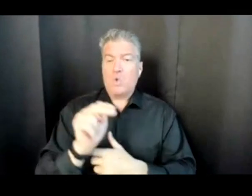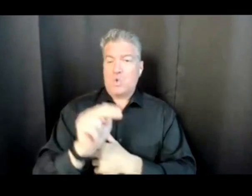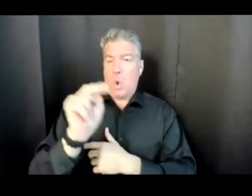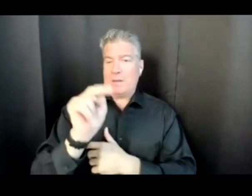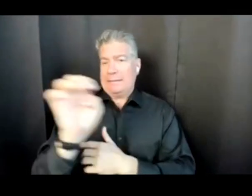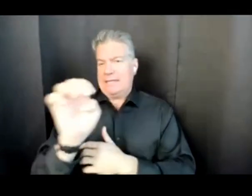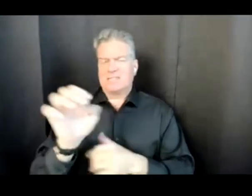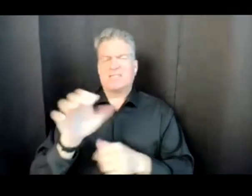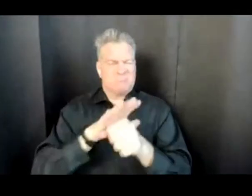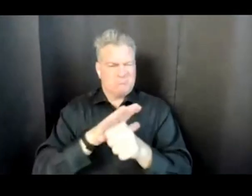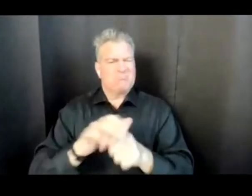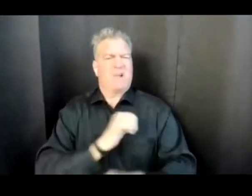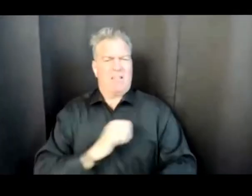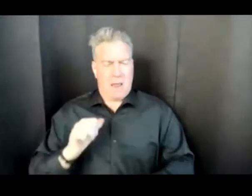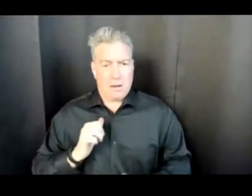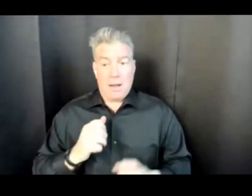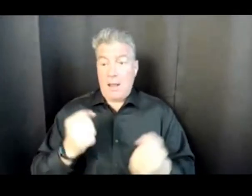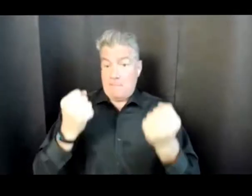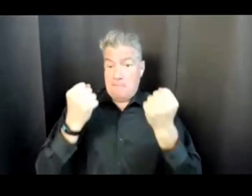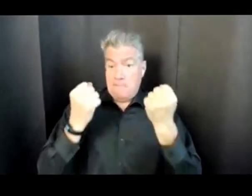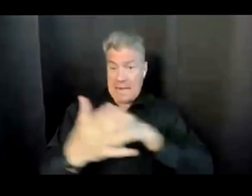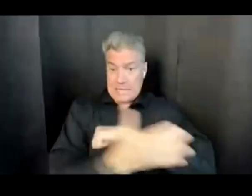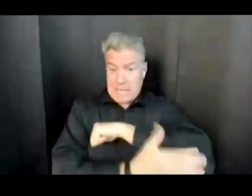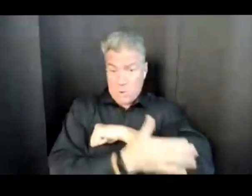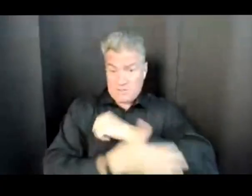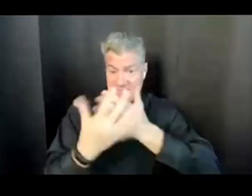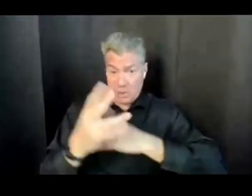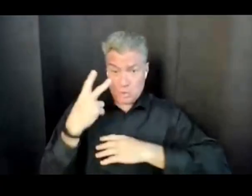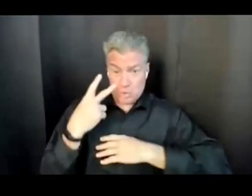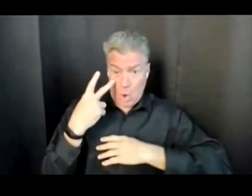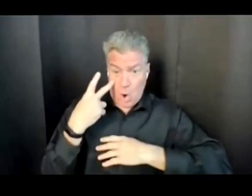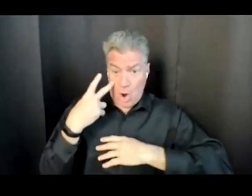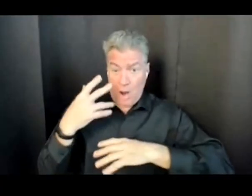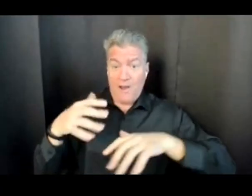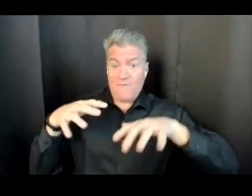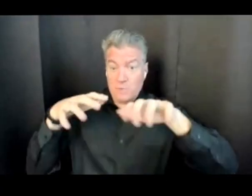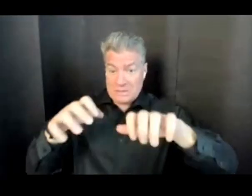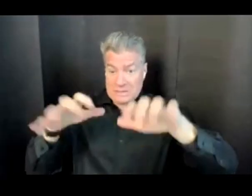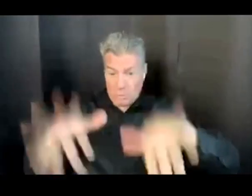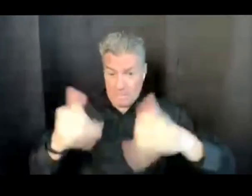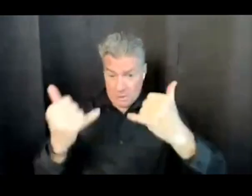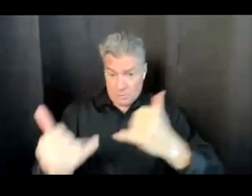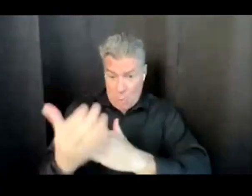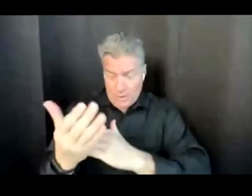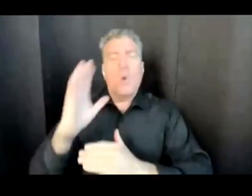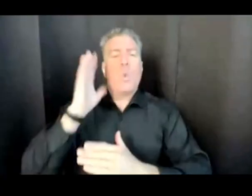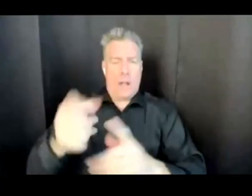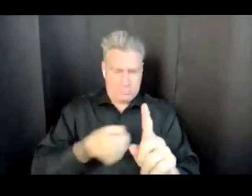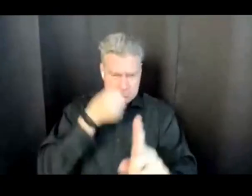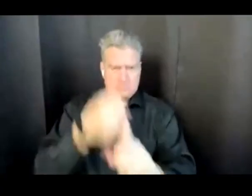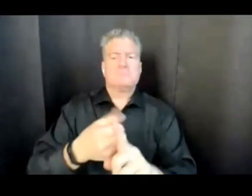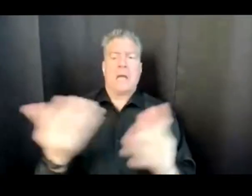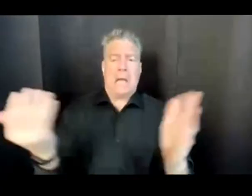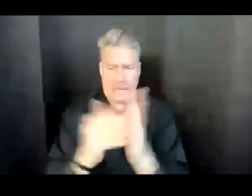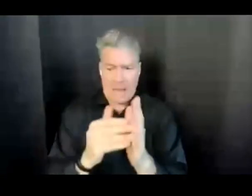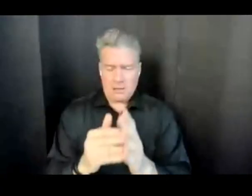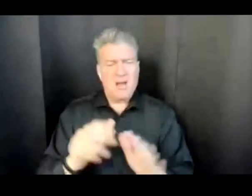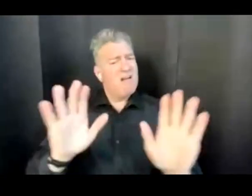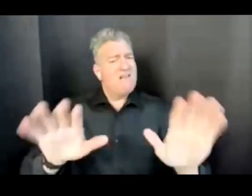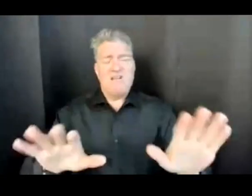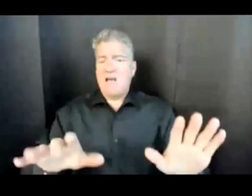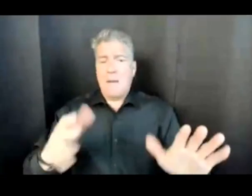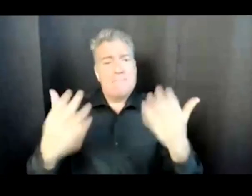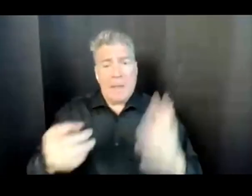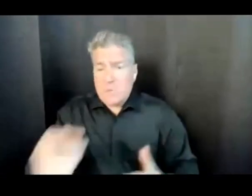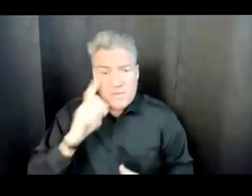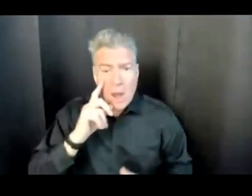lot of the counties that saw sleet and freezing rain this morning are getting another round. Just because you're getting rain right now